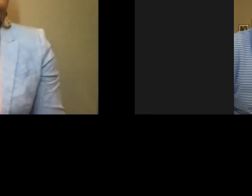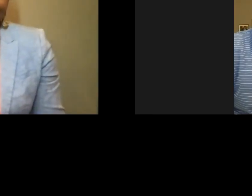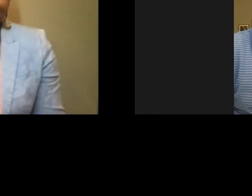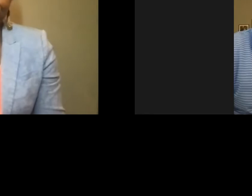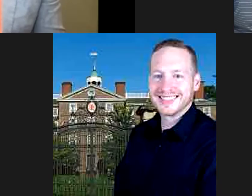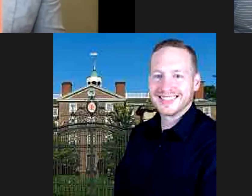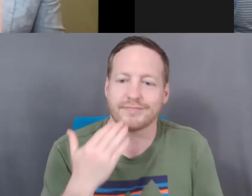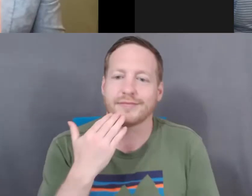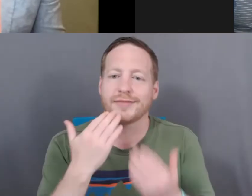Thank you.